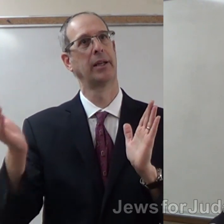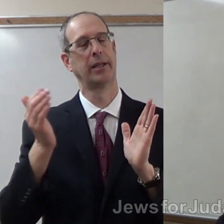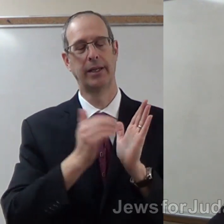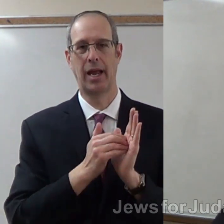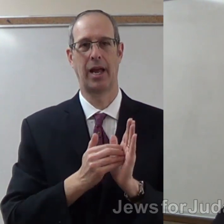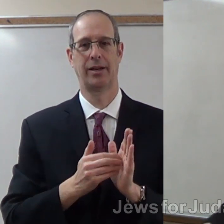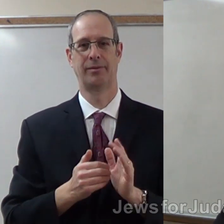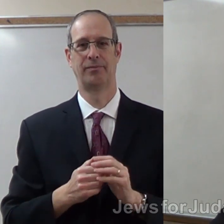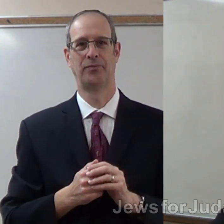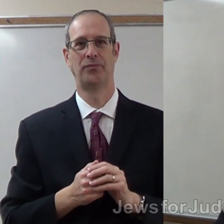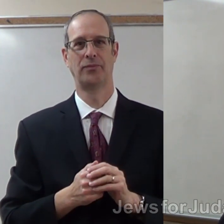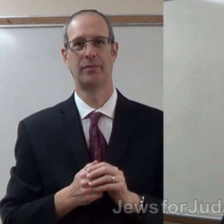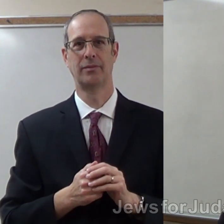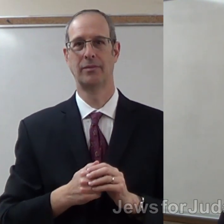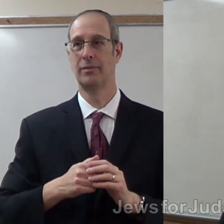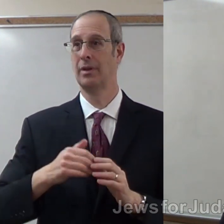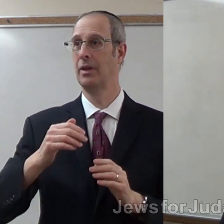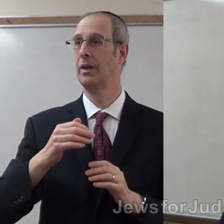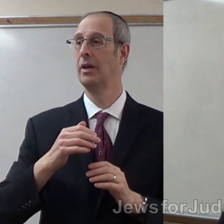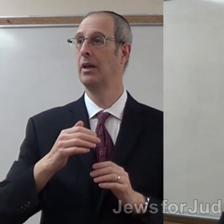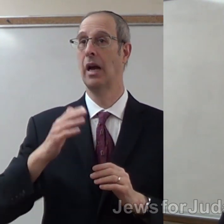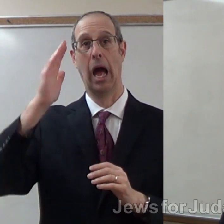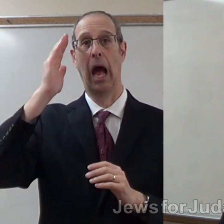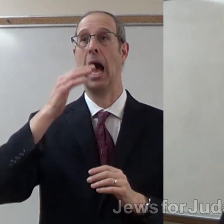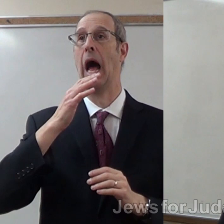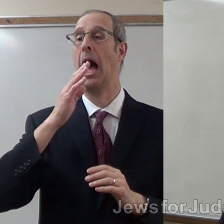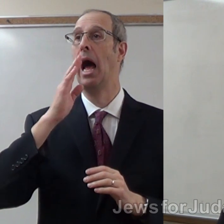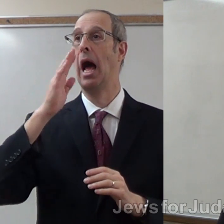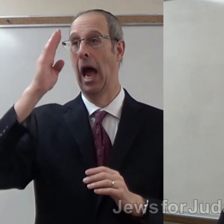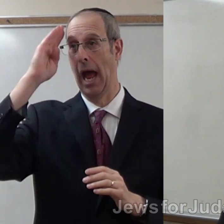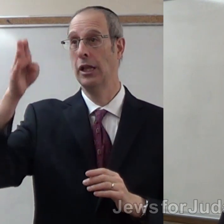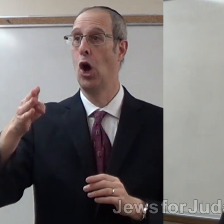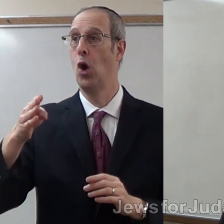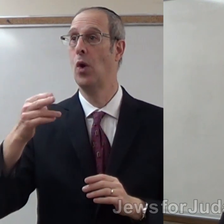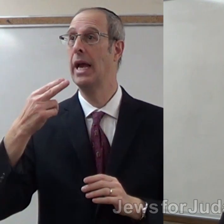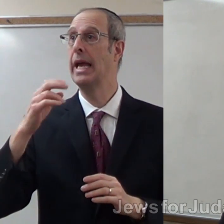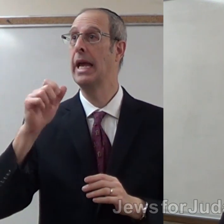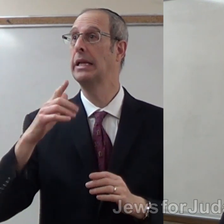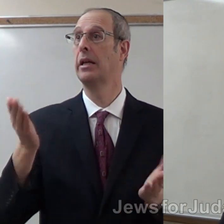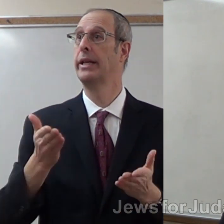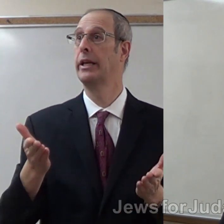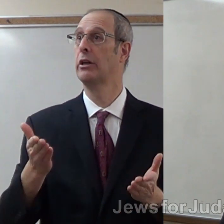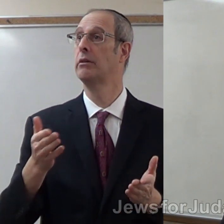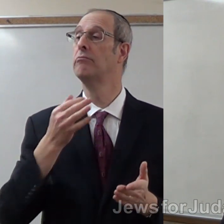door. Hello, is Hillel here? Is Hillel here?